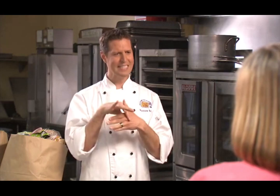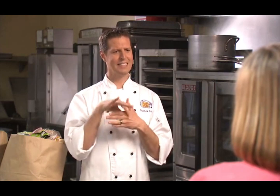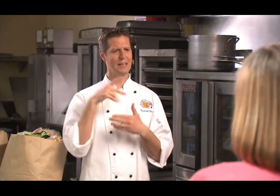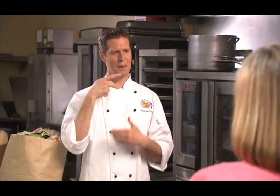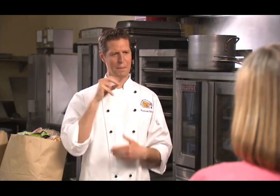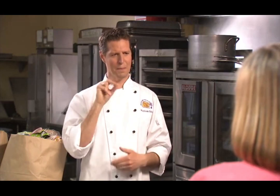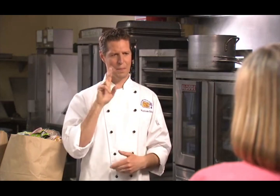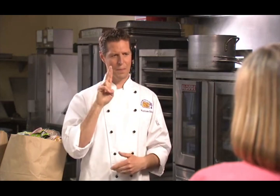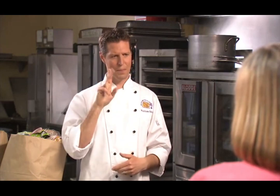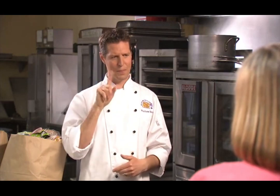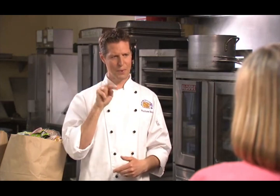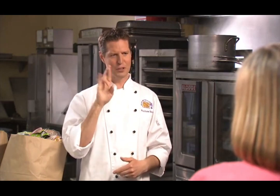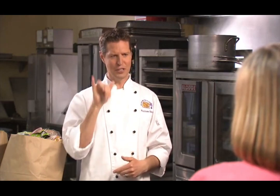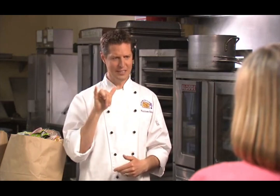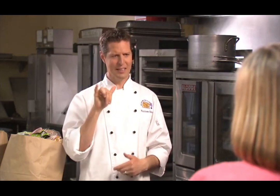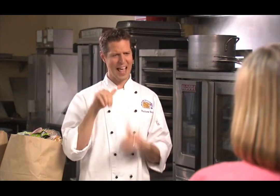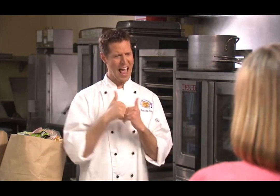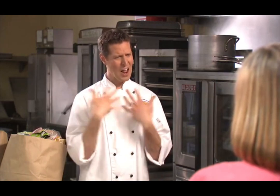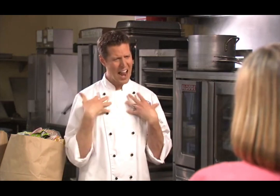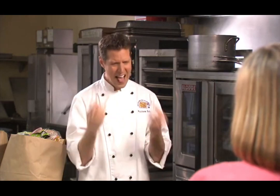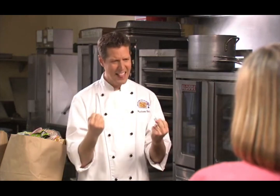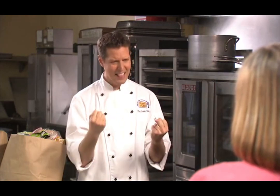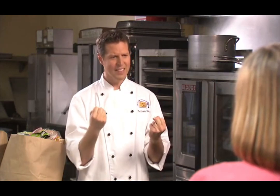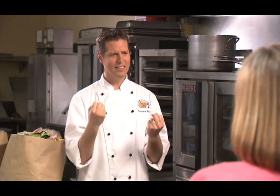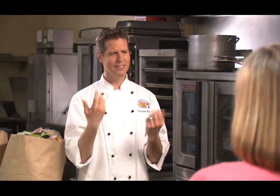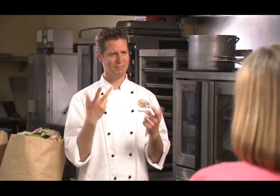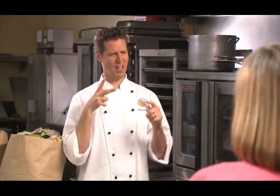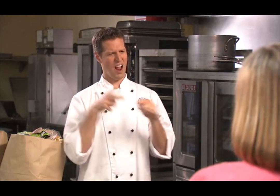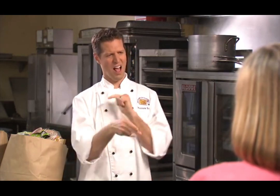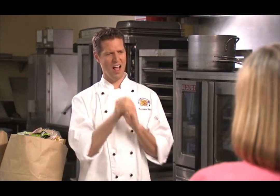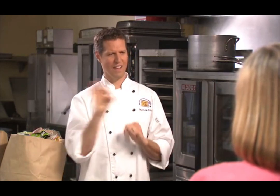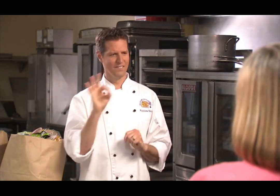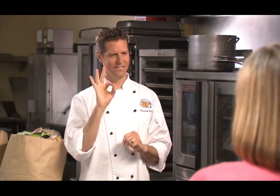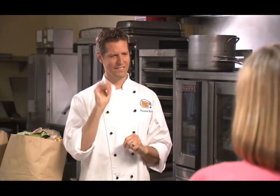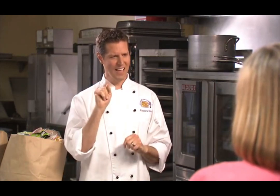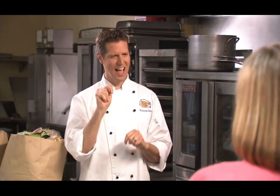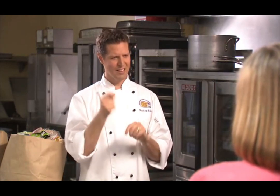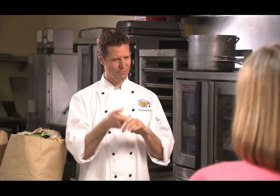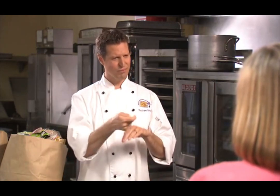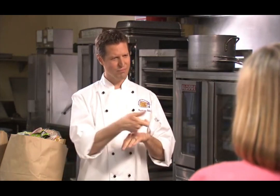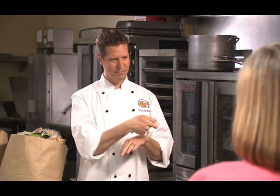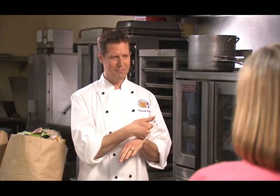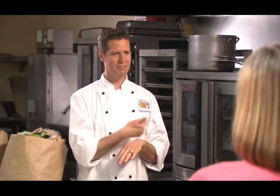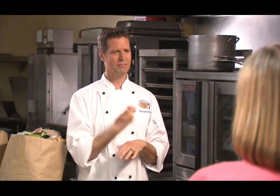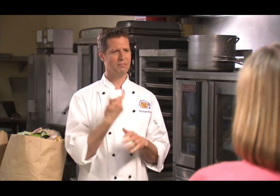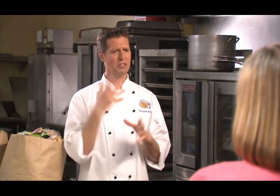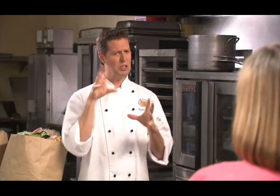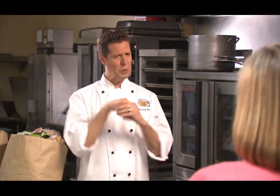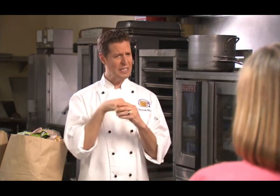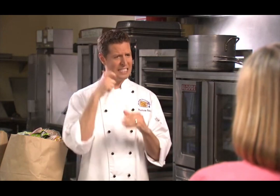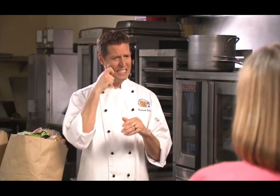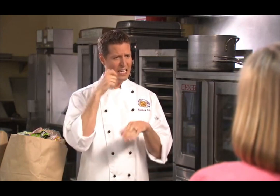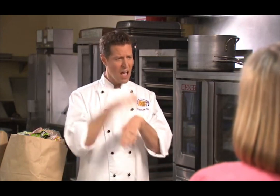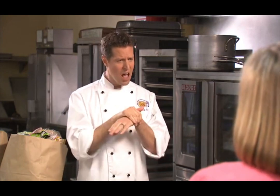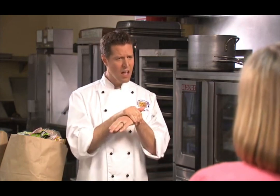To make meat and poultry healthier, cut off any visible fat. This includes the skin on meat or poultry.